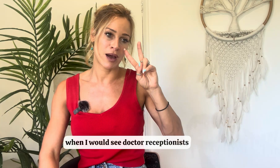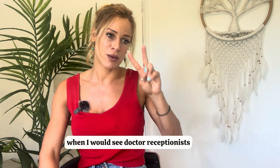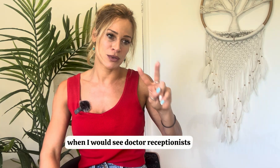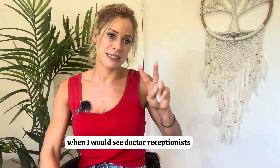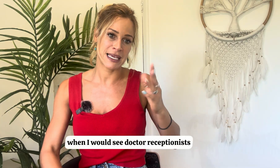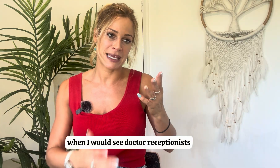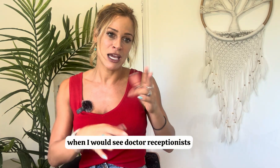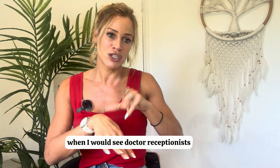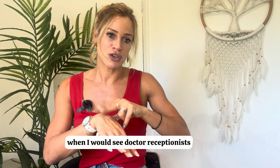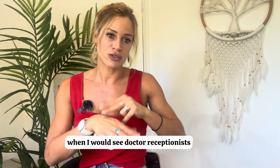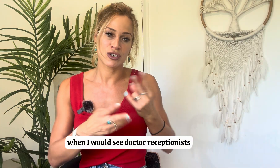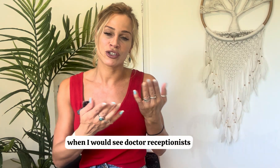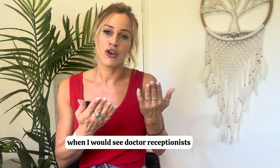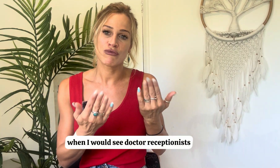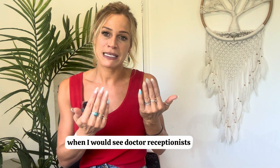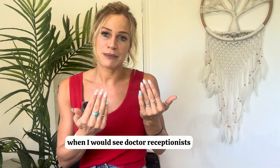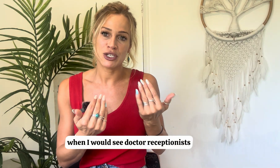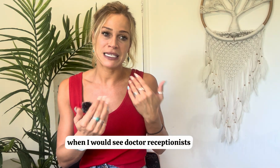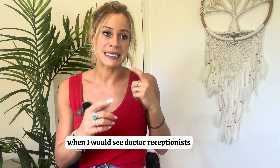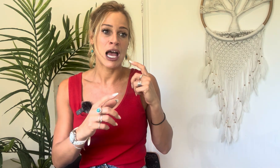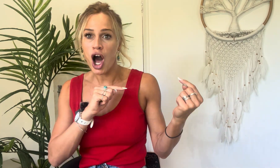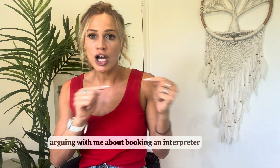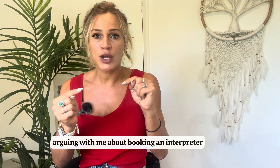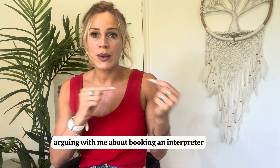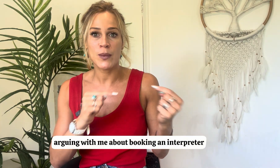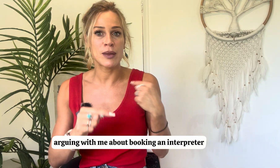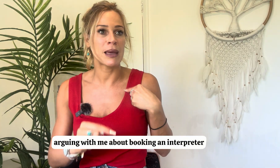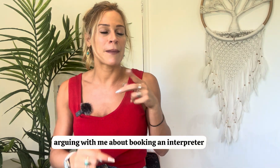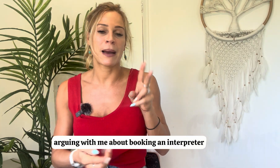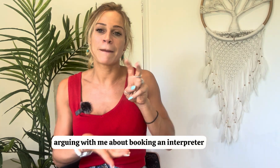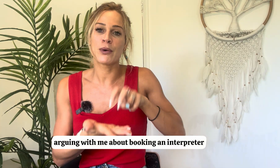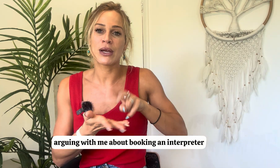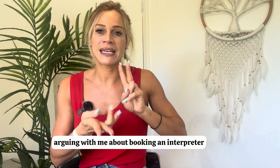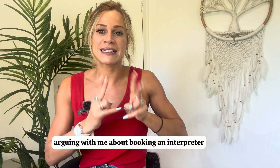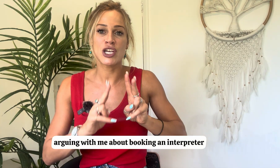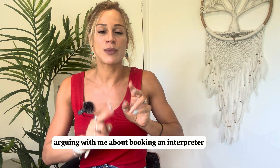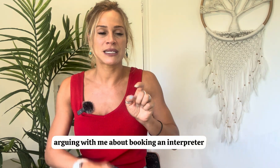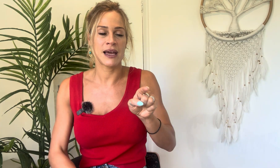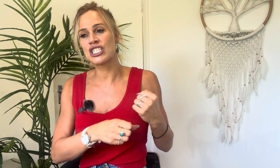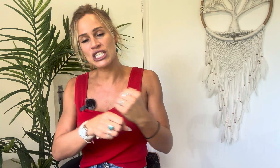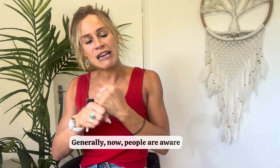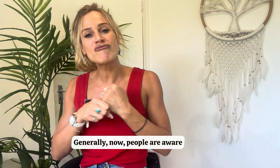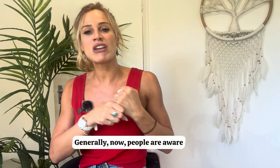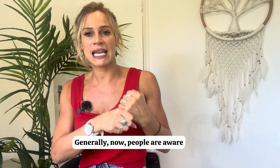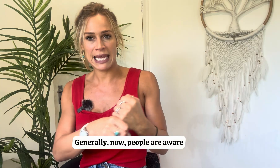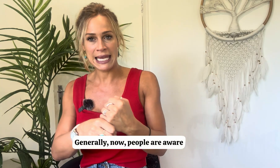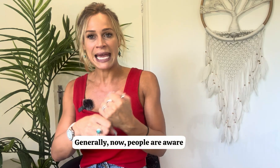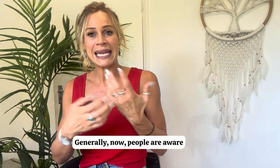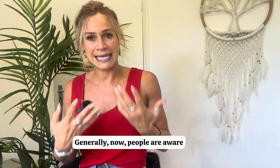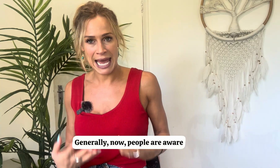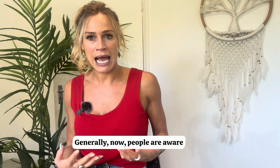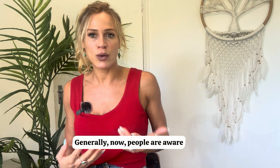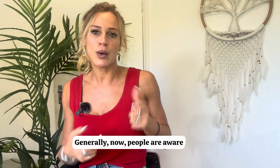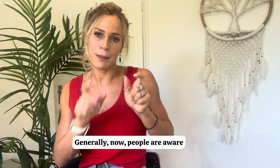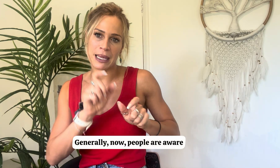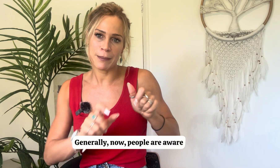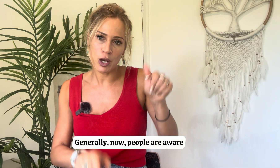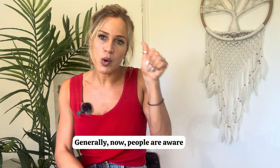would see doctor receptionists arguing with me about booking an interpreter. Generally, now people are